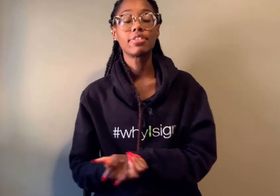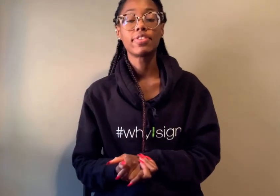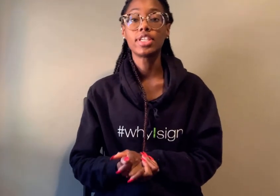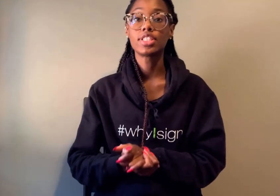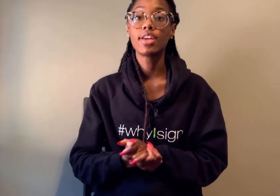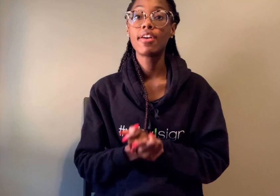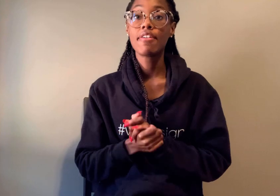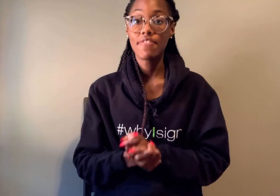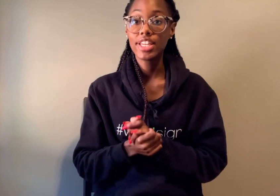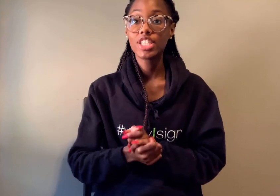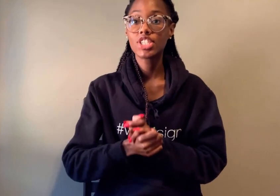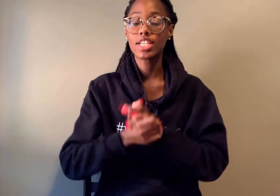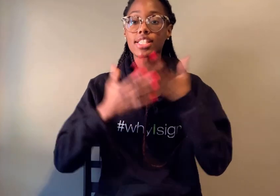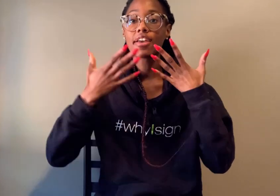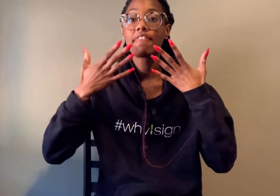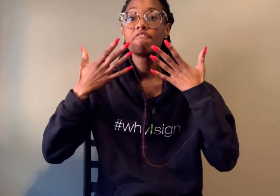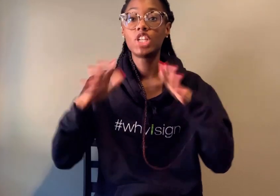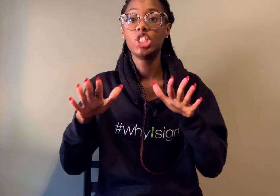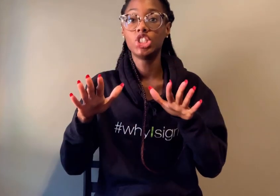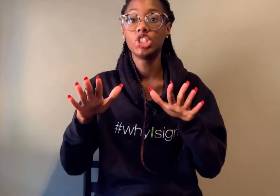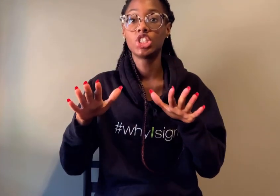finish. Finish is